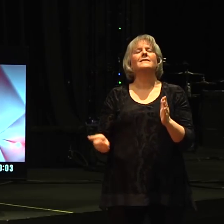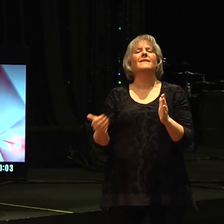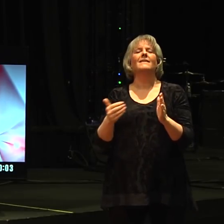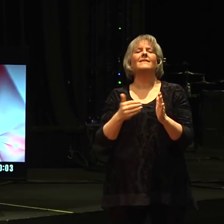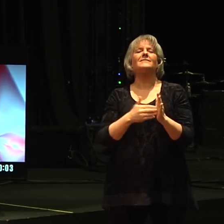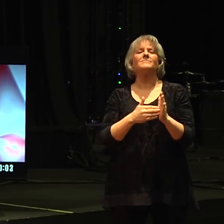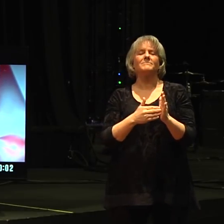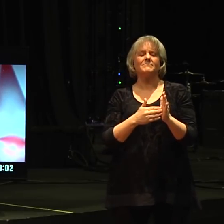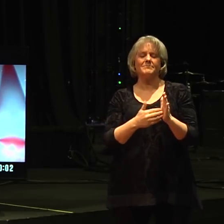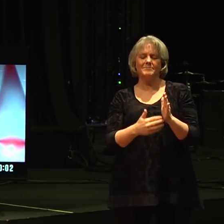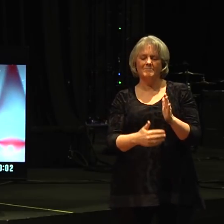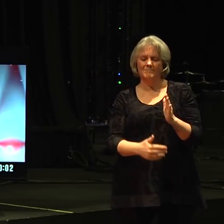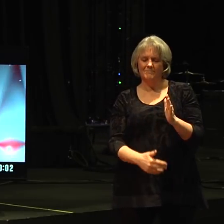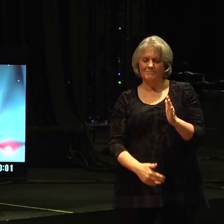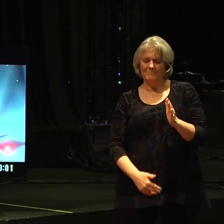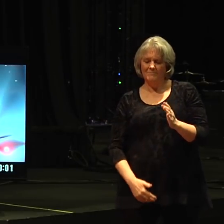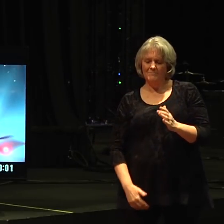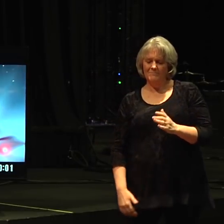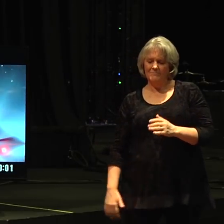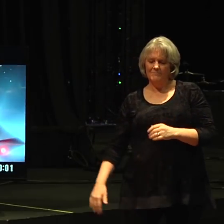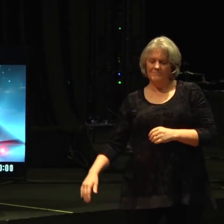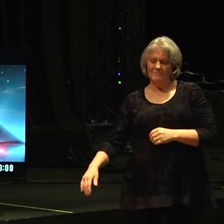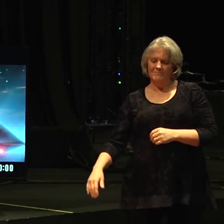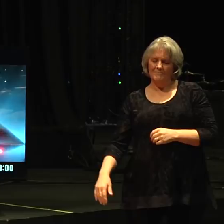time again.